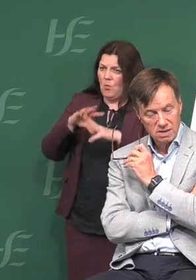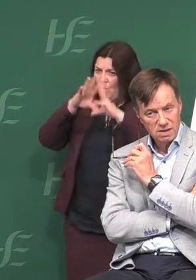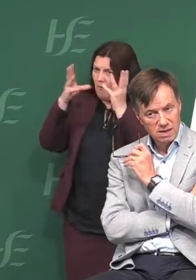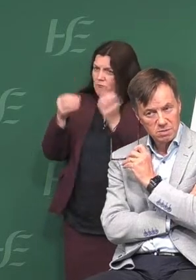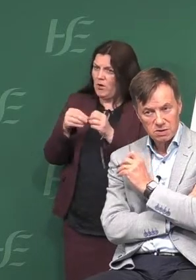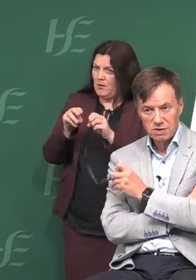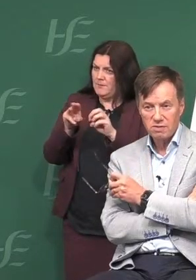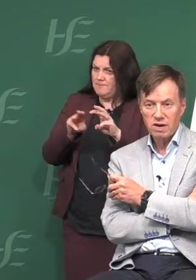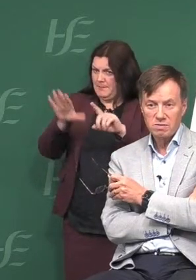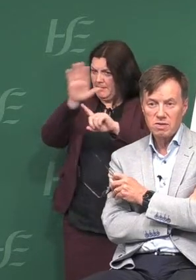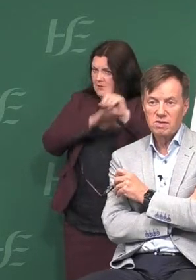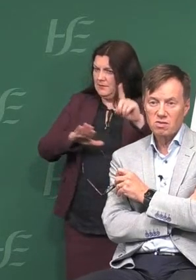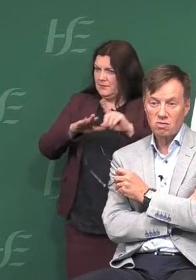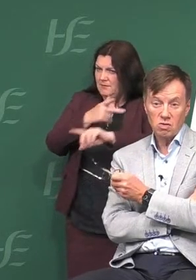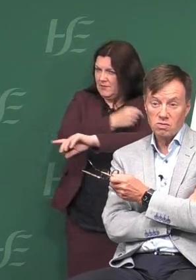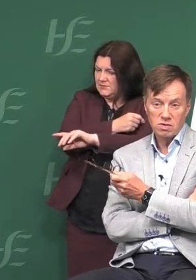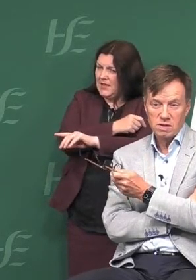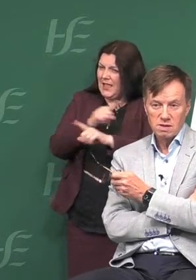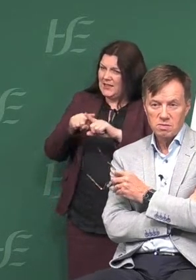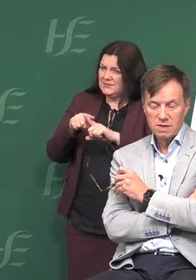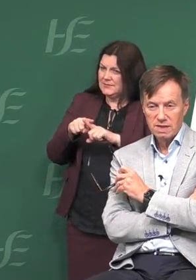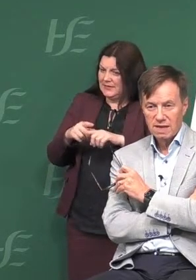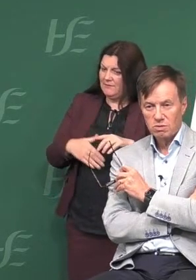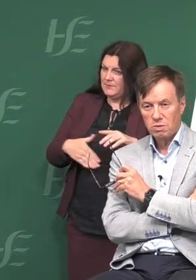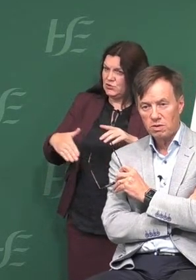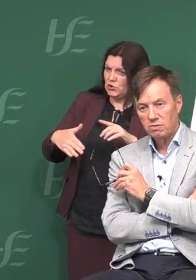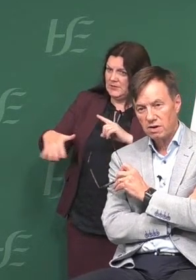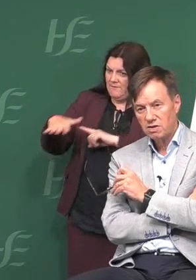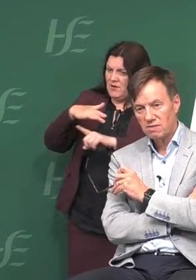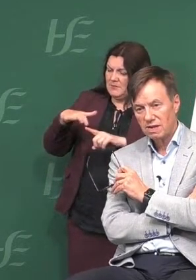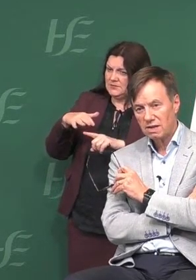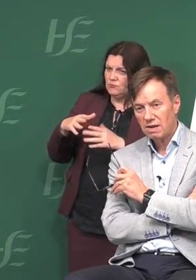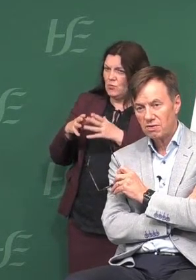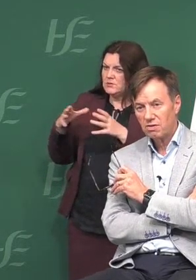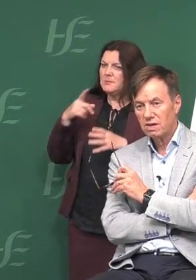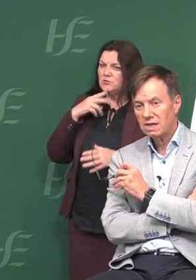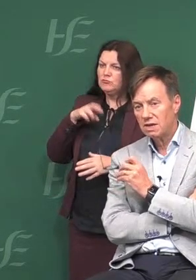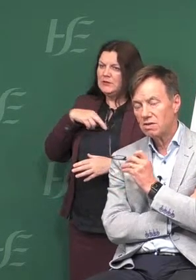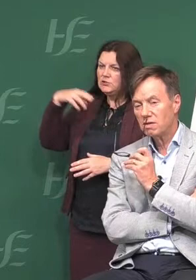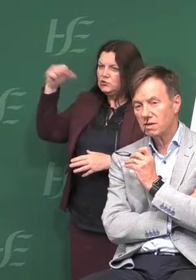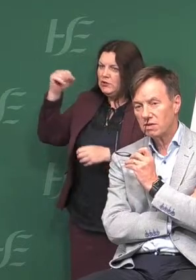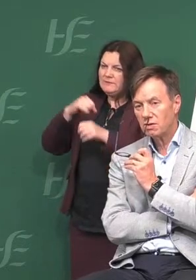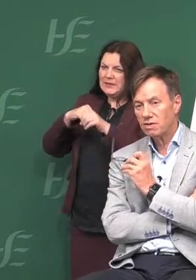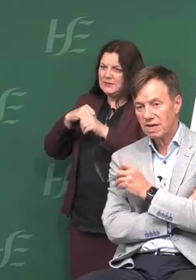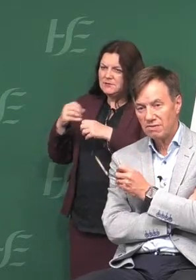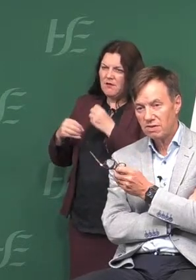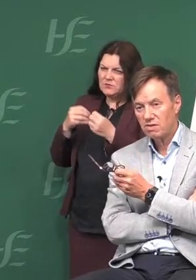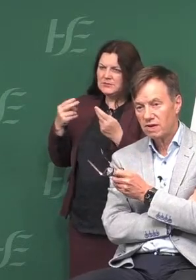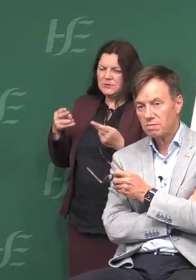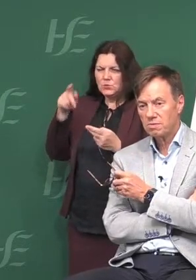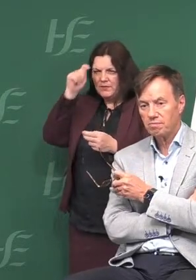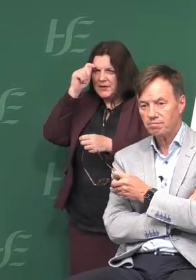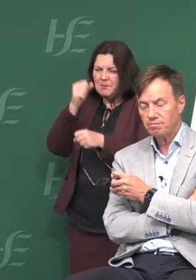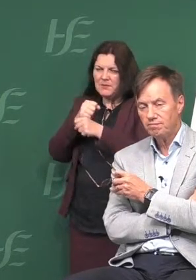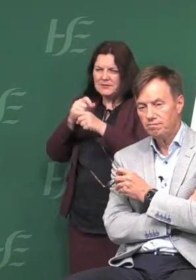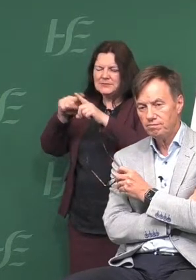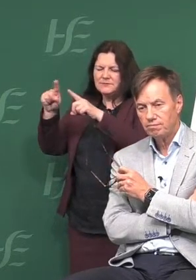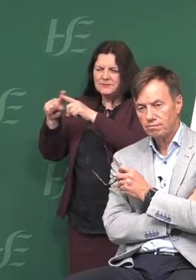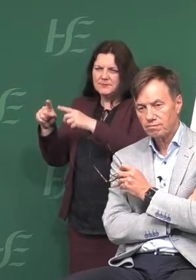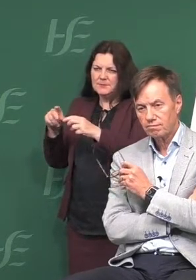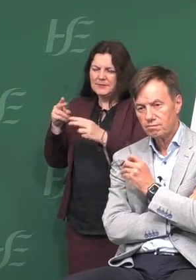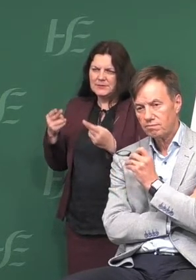in maternity environments grows. But I think that will be one for our Chief Clinical Officer and clinicians to consider as the evidence develops.